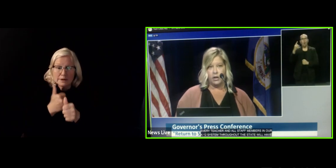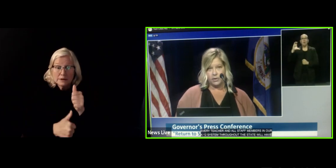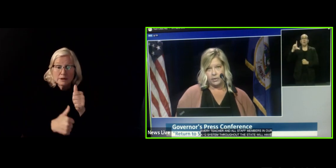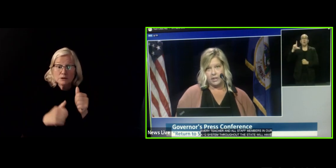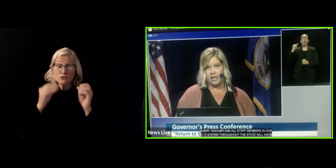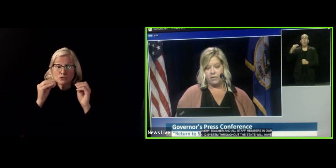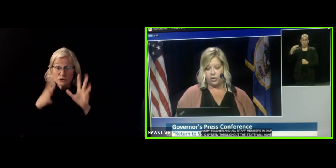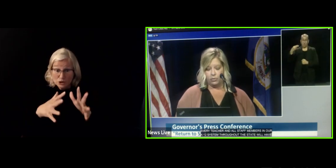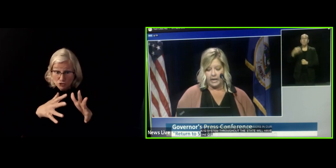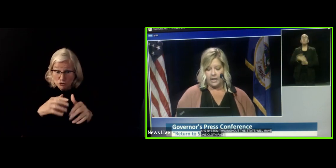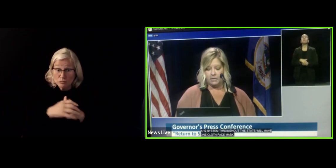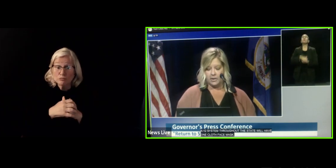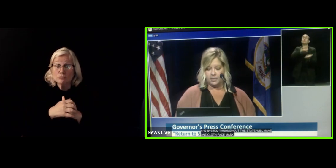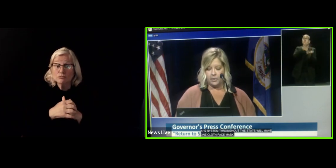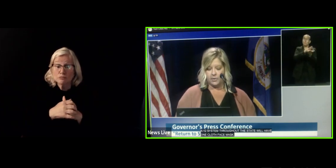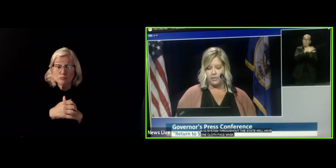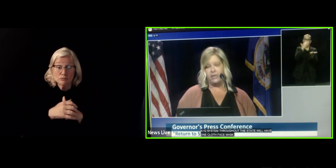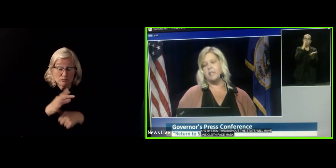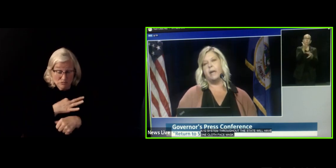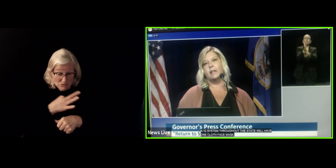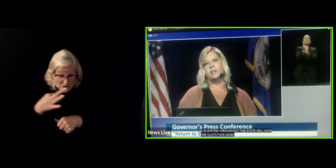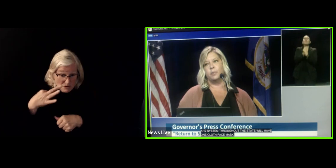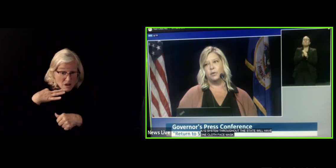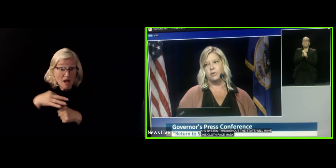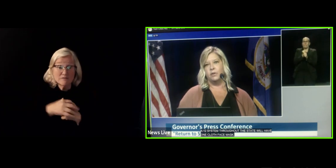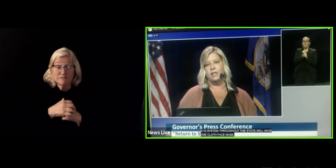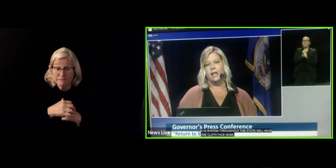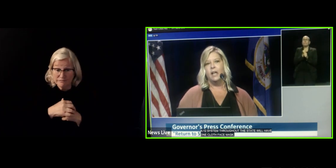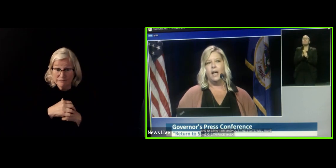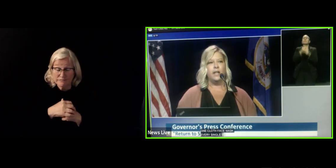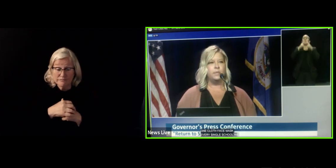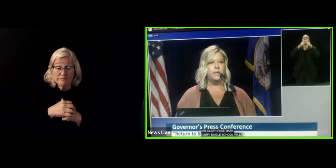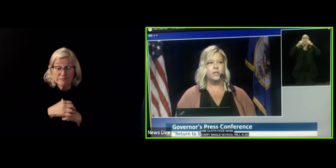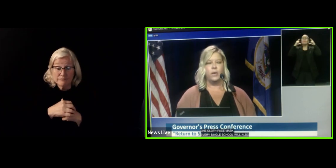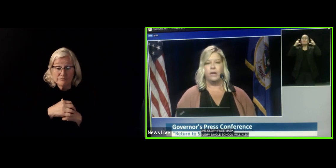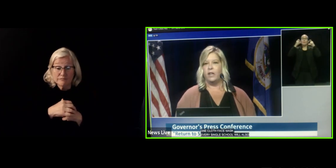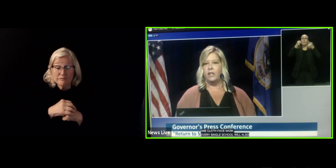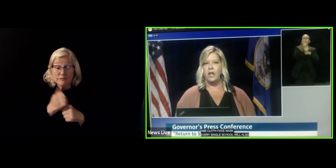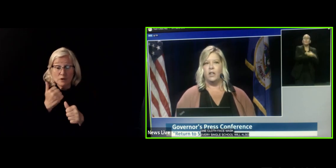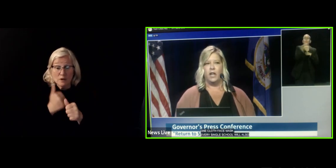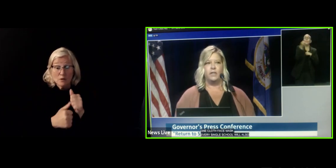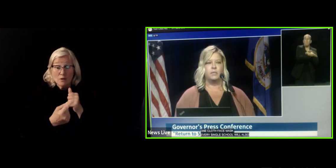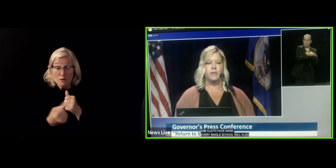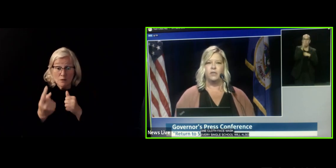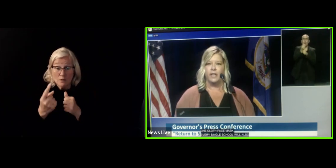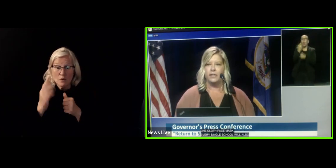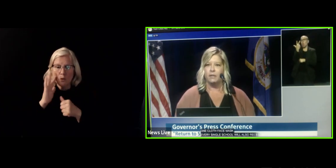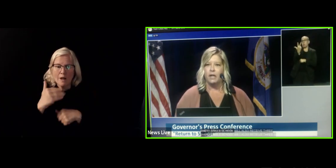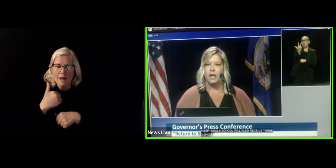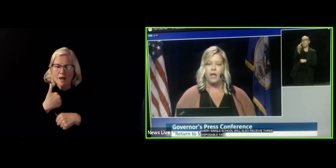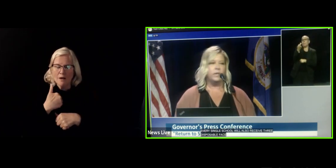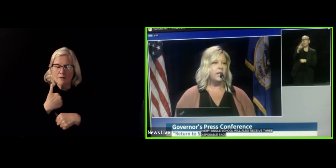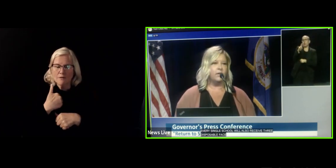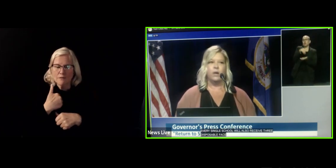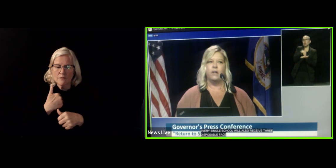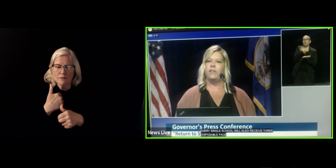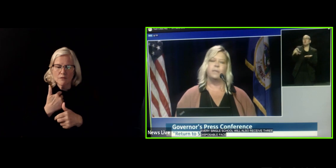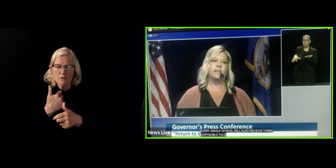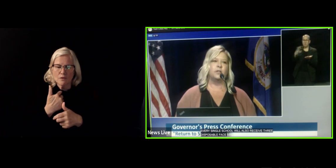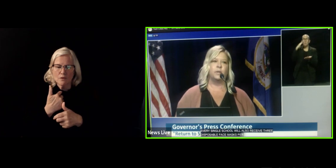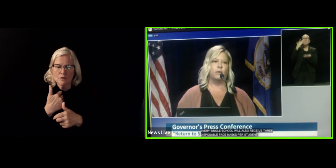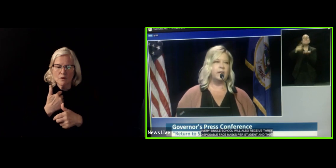will also receive 3 disposable face masks per student. And that's because, quite frankly, a lot of us might forget them. And we never want